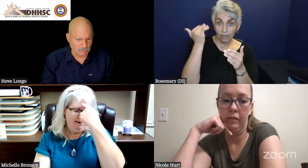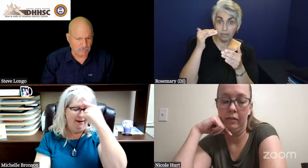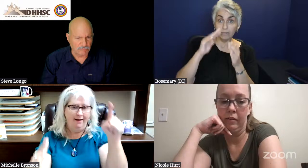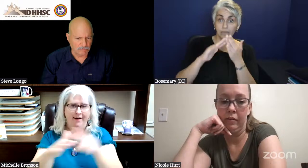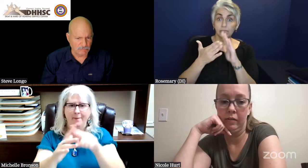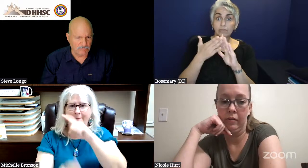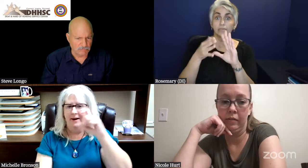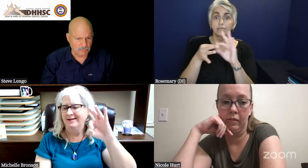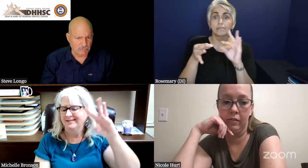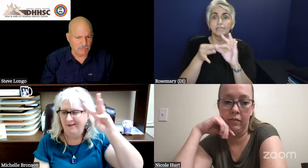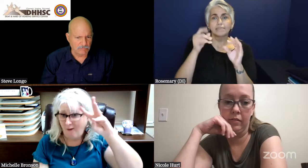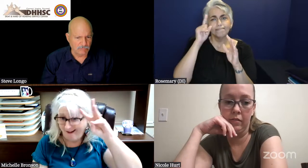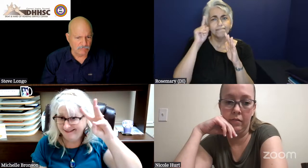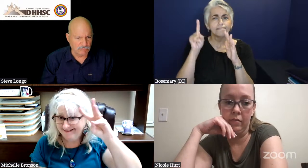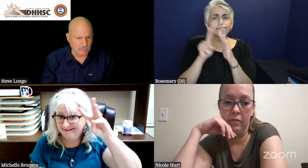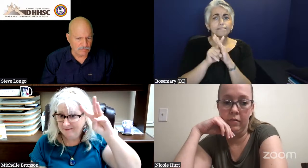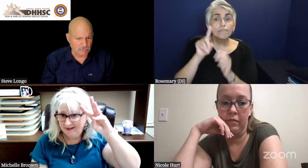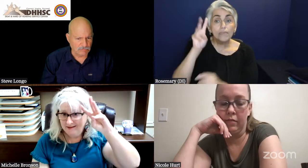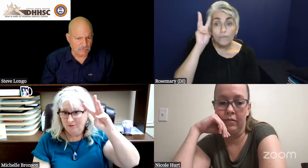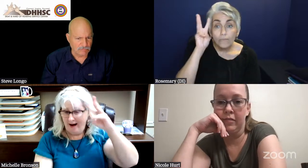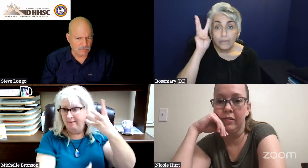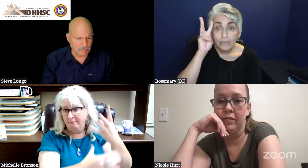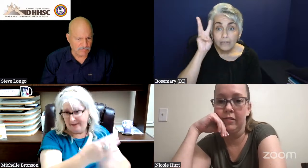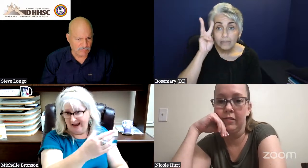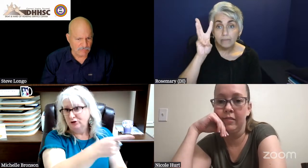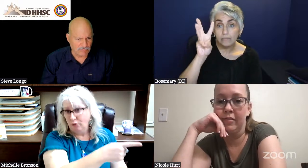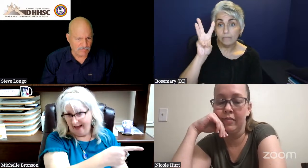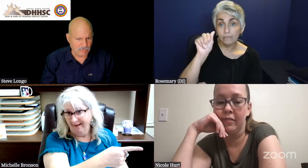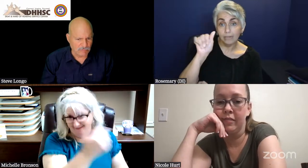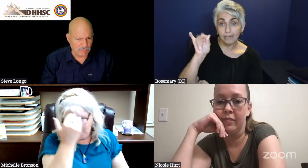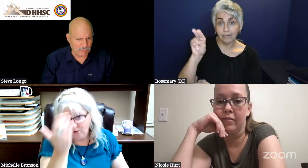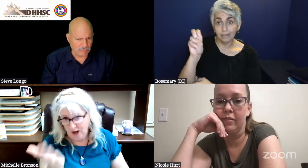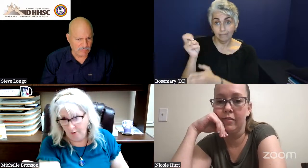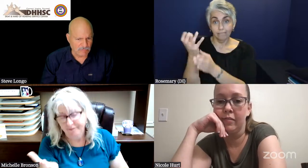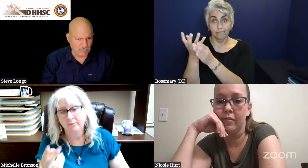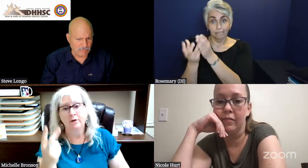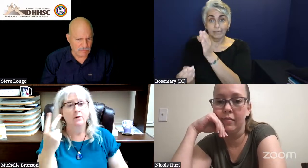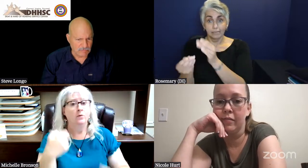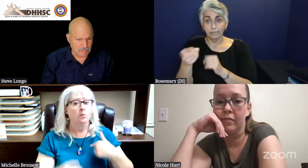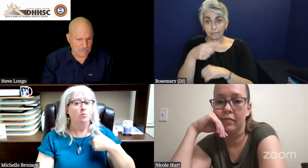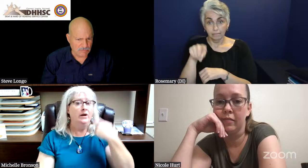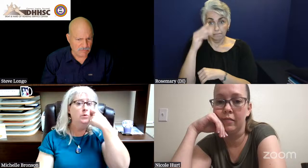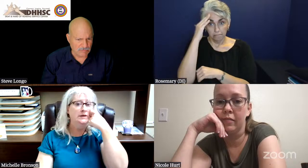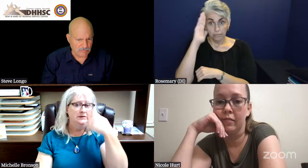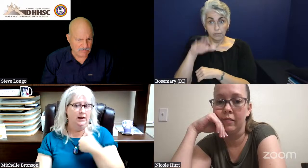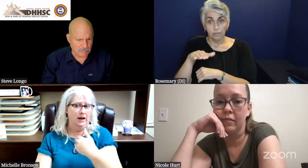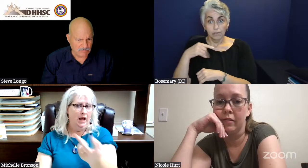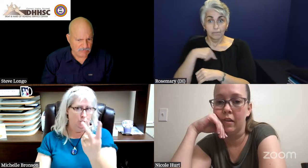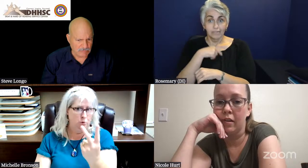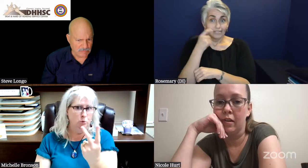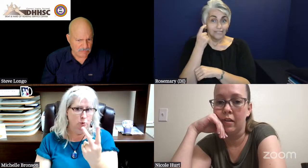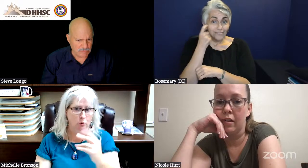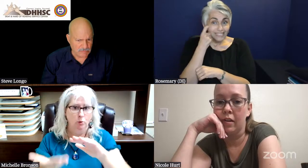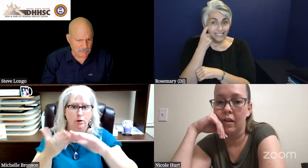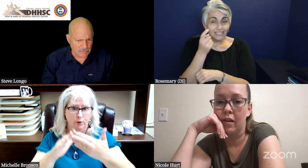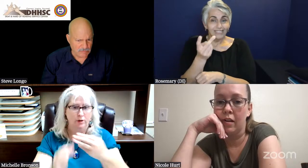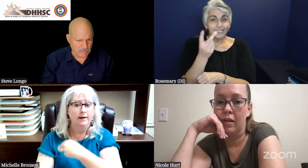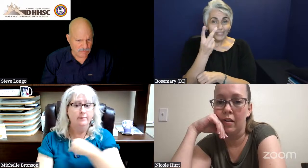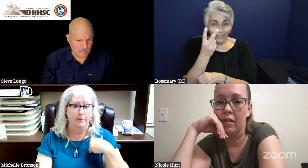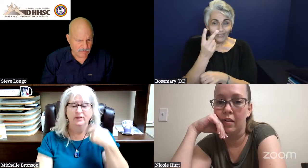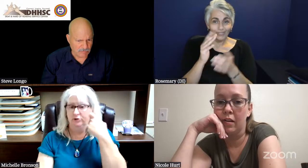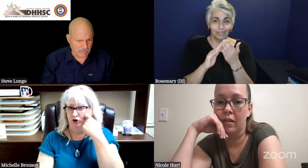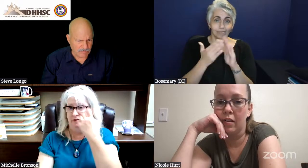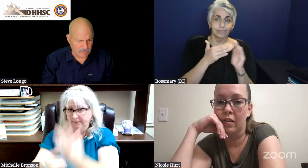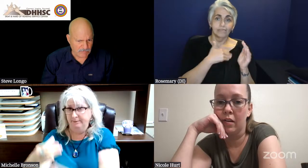If anyone wants to share anything, I hope you'll do that here, because what I just thought of was Wayne's passing. You know that